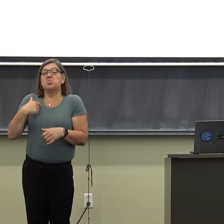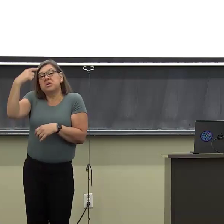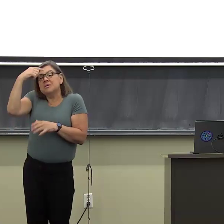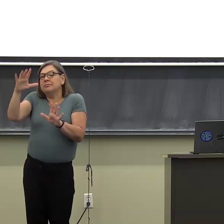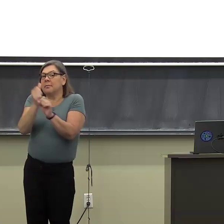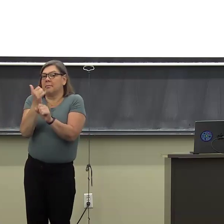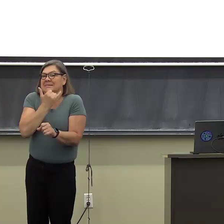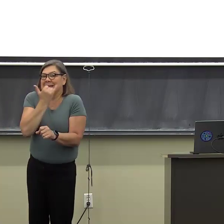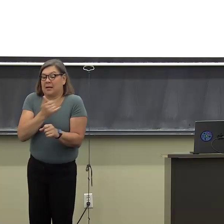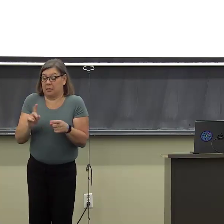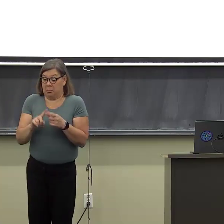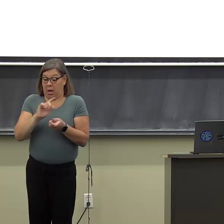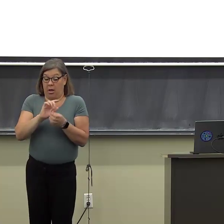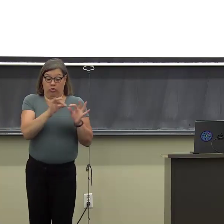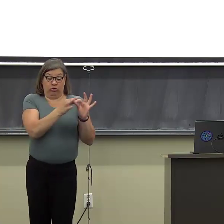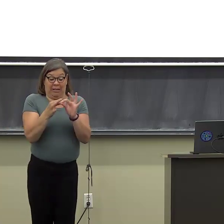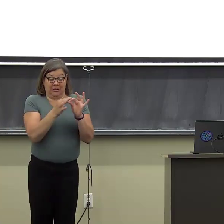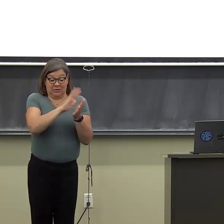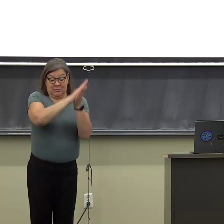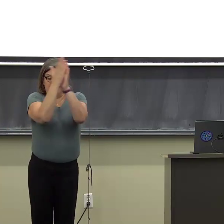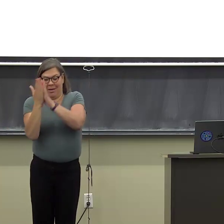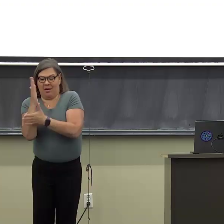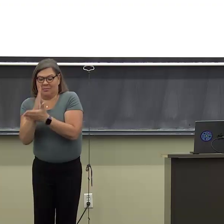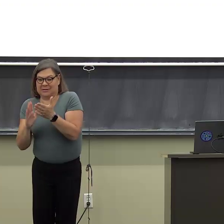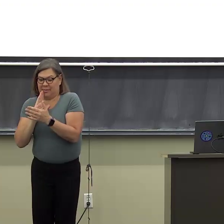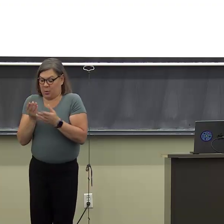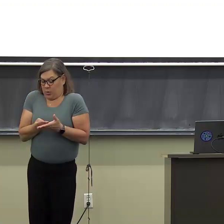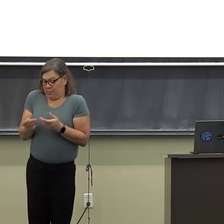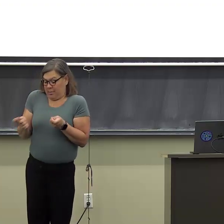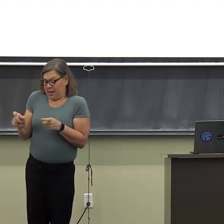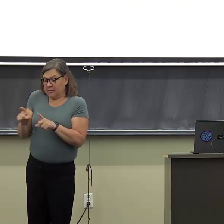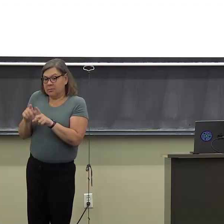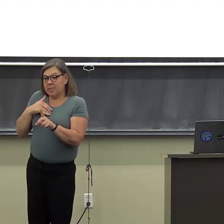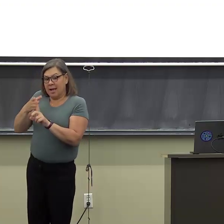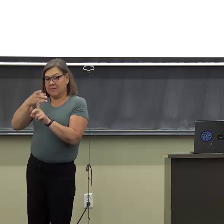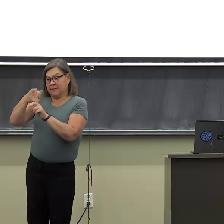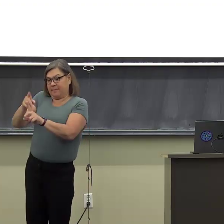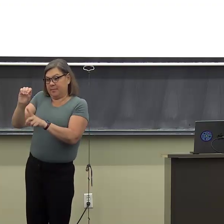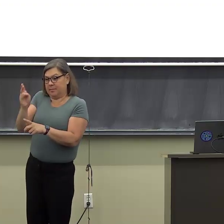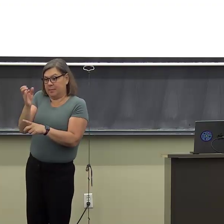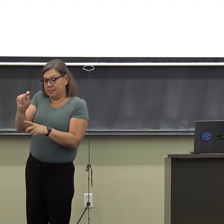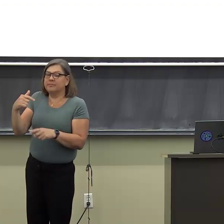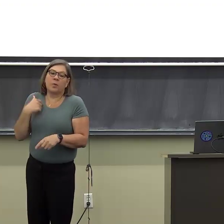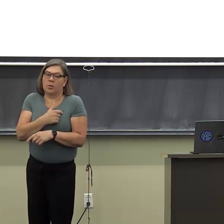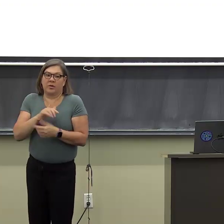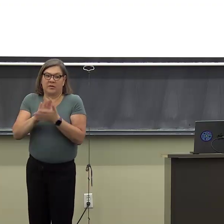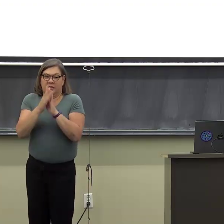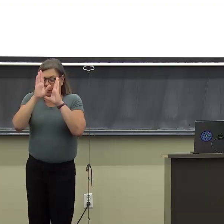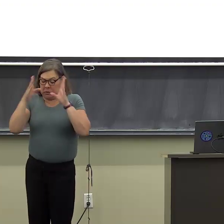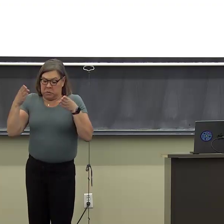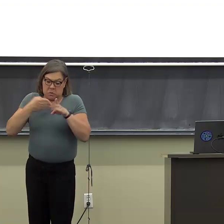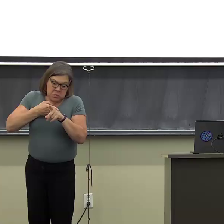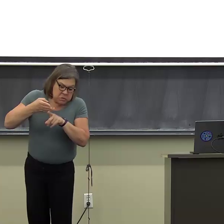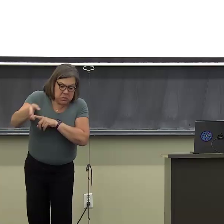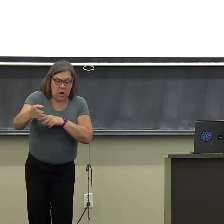turning relationships into something that we try to manage in an object, we have really gone narrow on a very